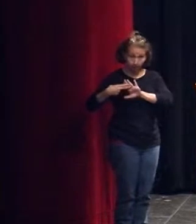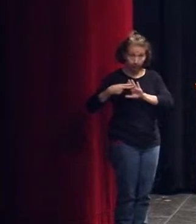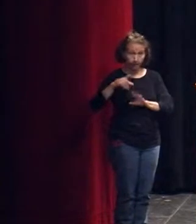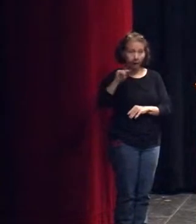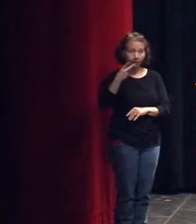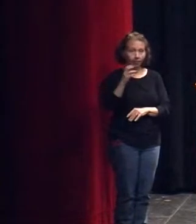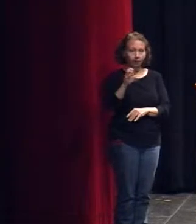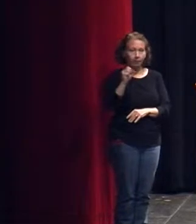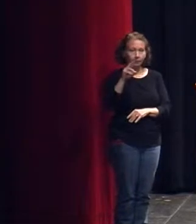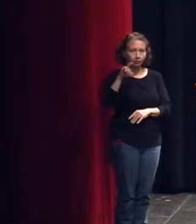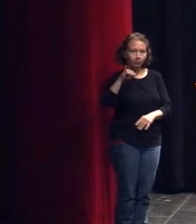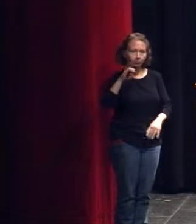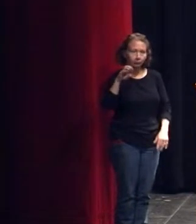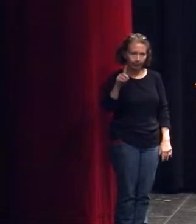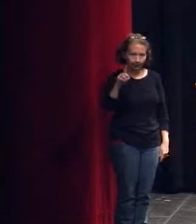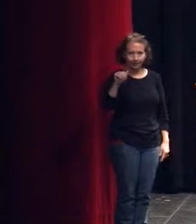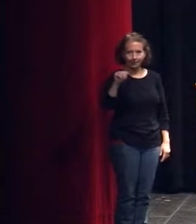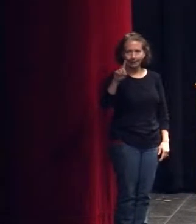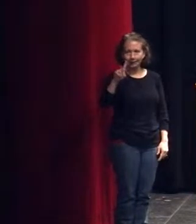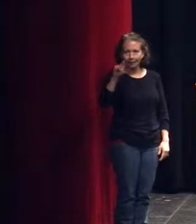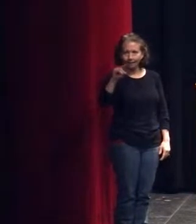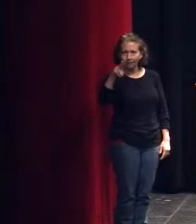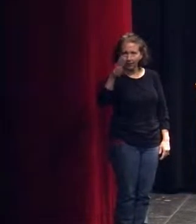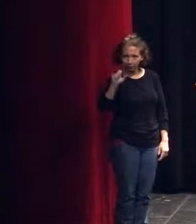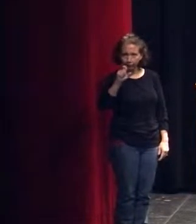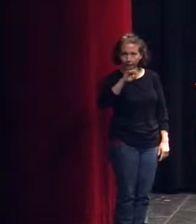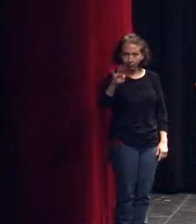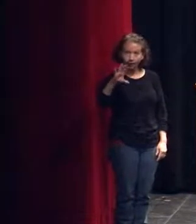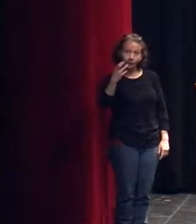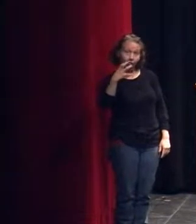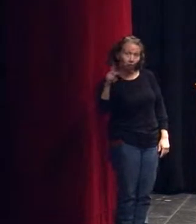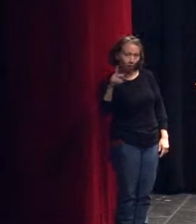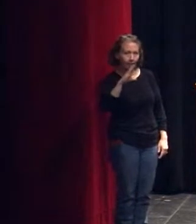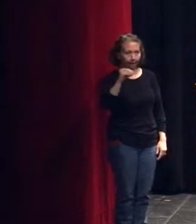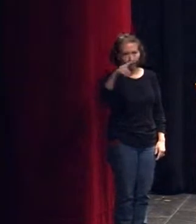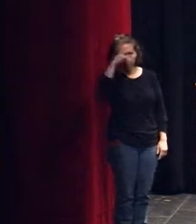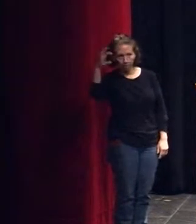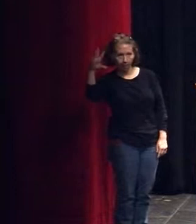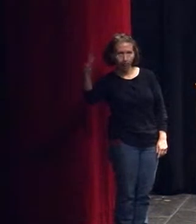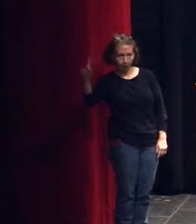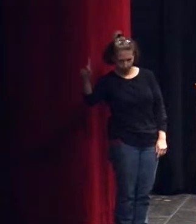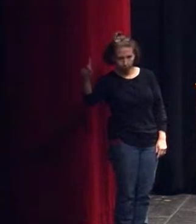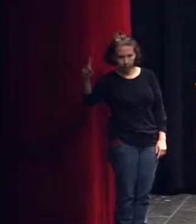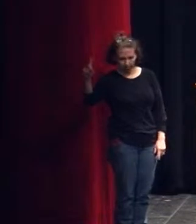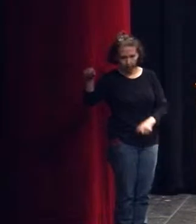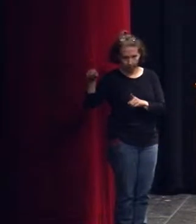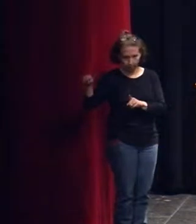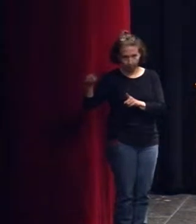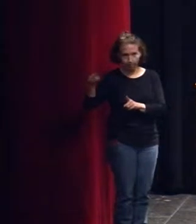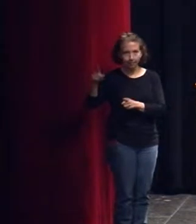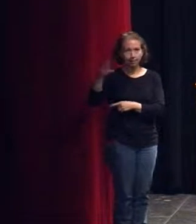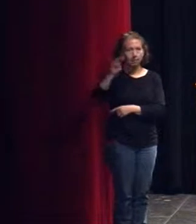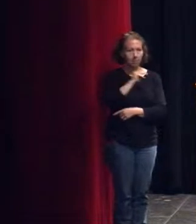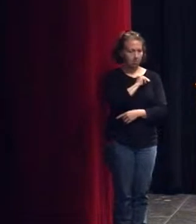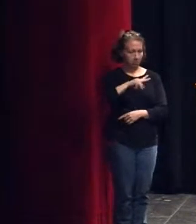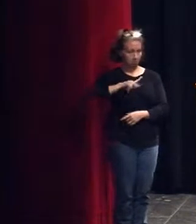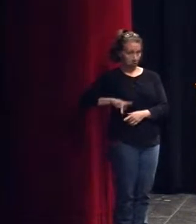The Scripted Adventures of Chalk and Blackboard. It's the Martin Luther King